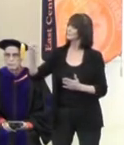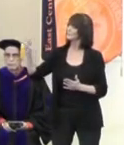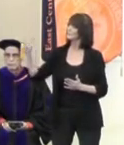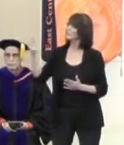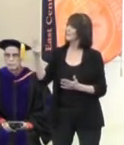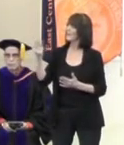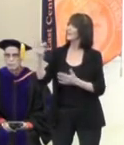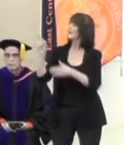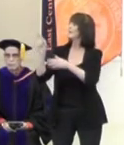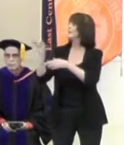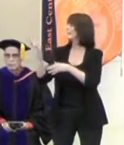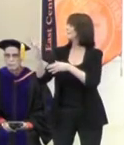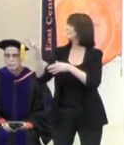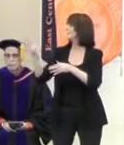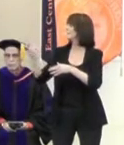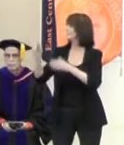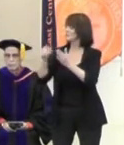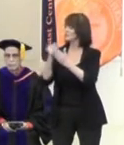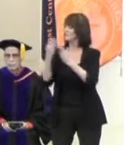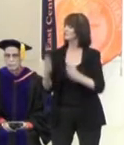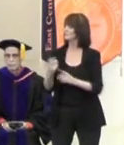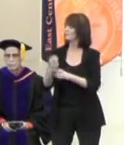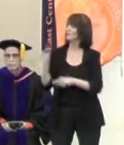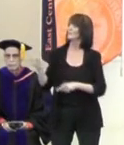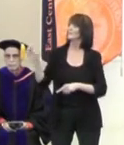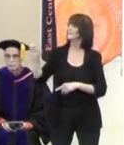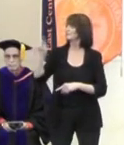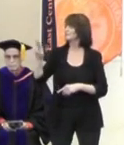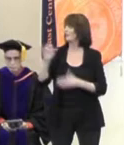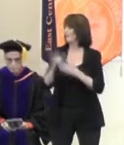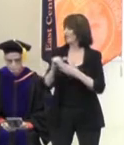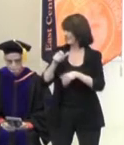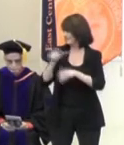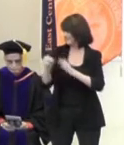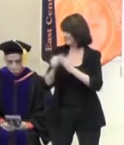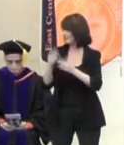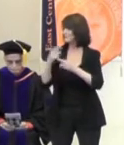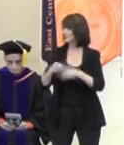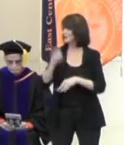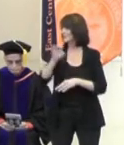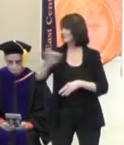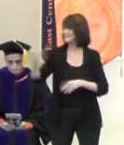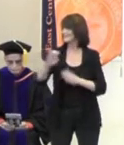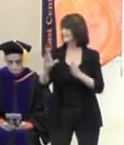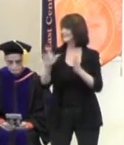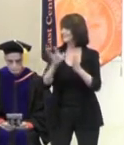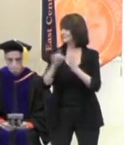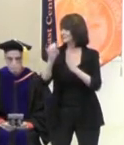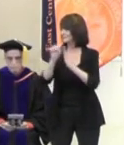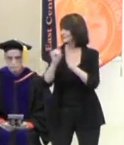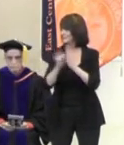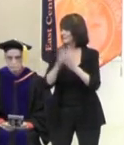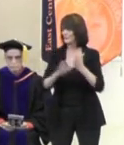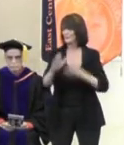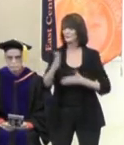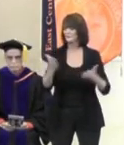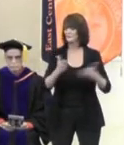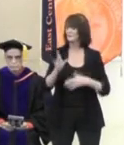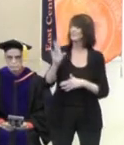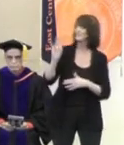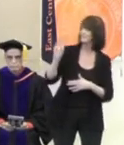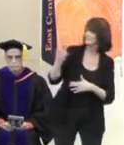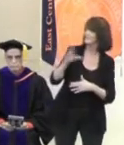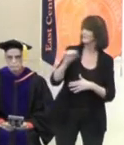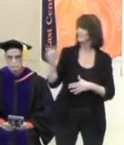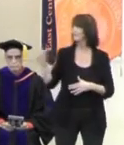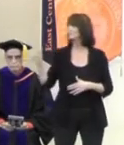1950 graduate of East Central University, then called East Central State College, served as the 17th and